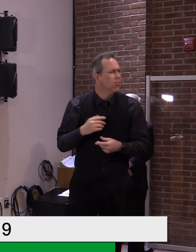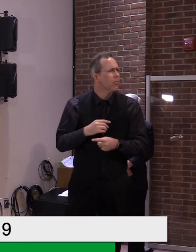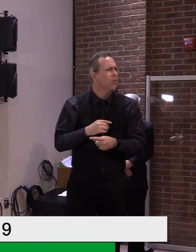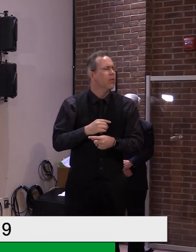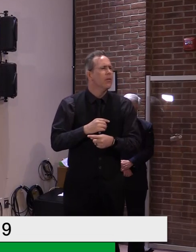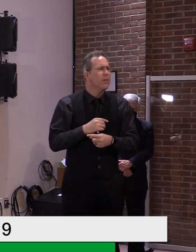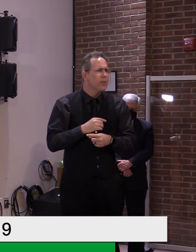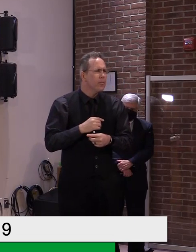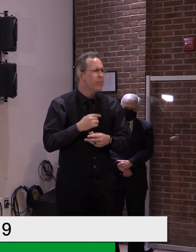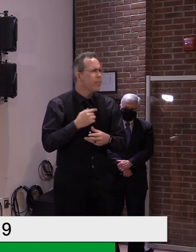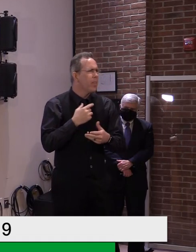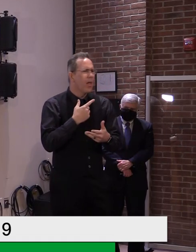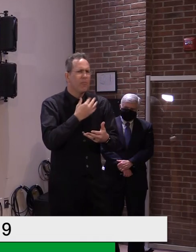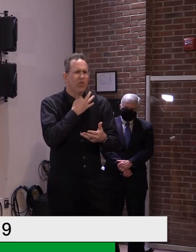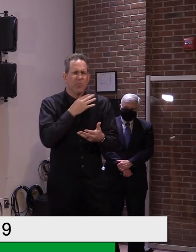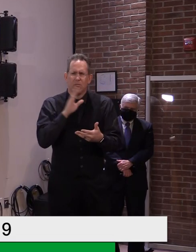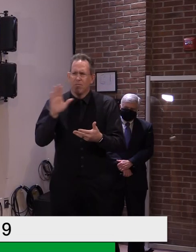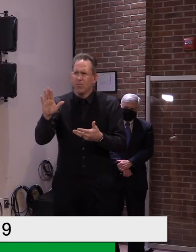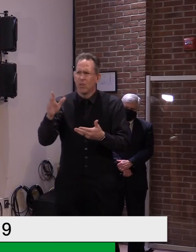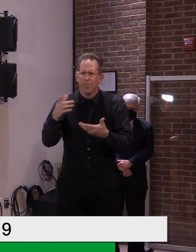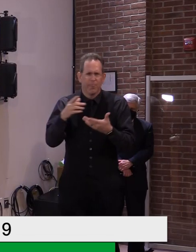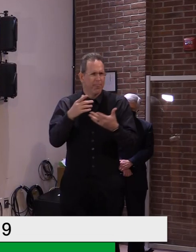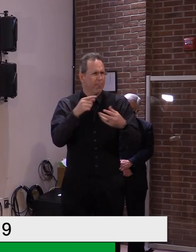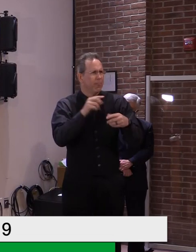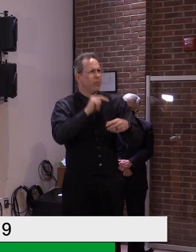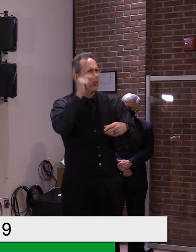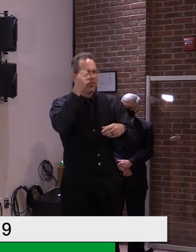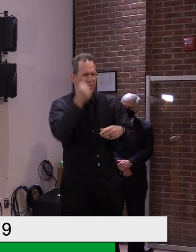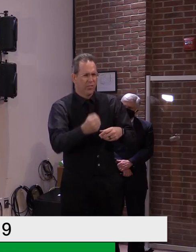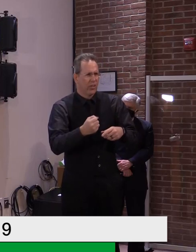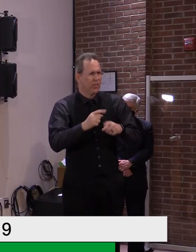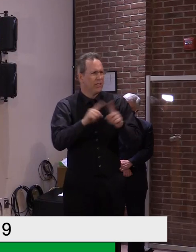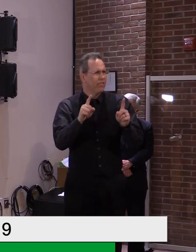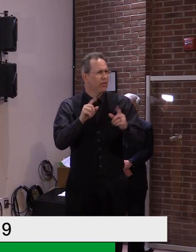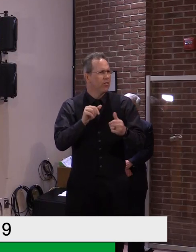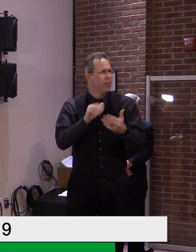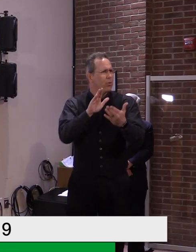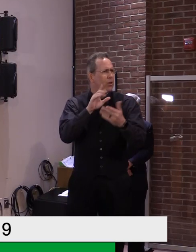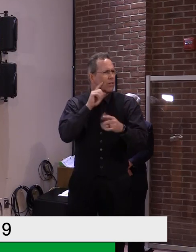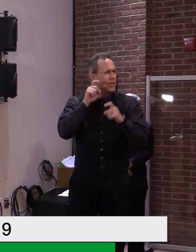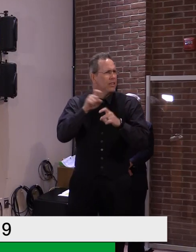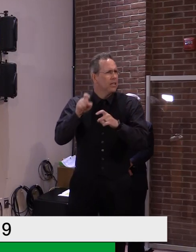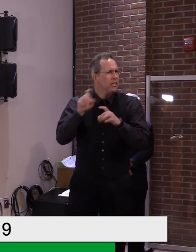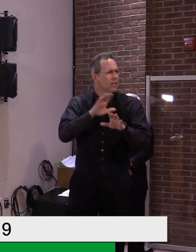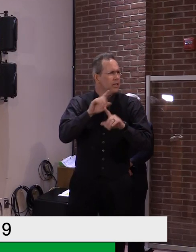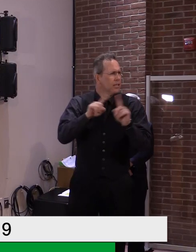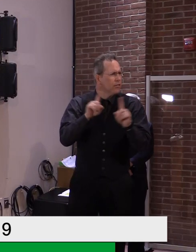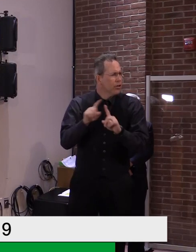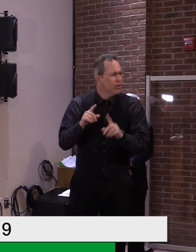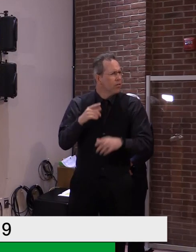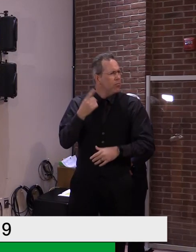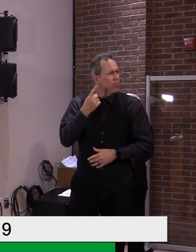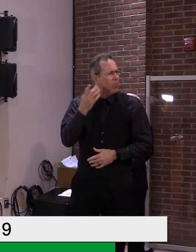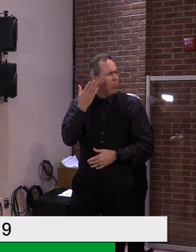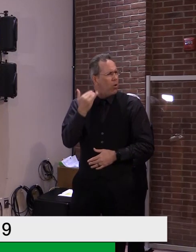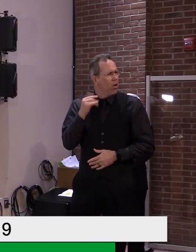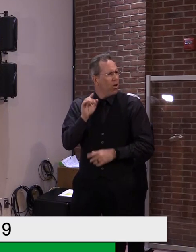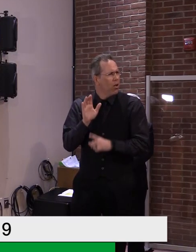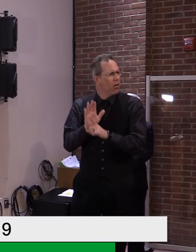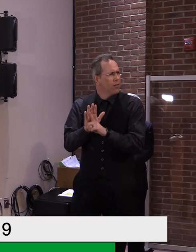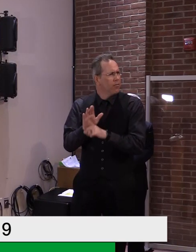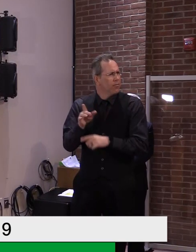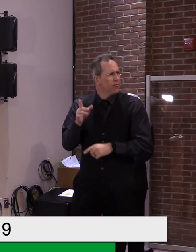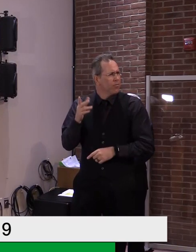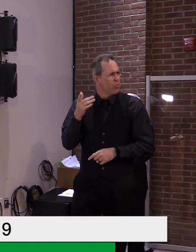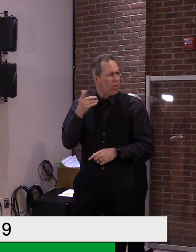Wondering what sort of bargain was struck between Essex and the health department to get a sweetheart deal like